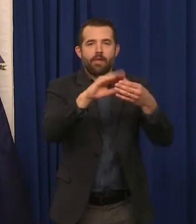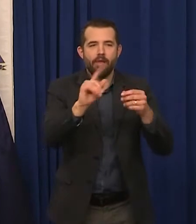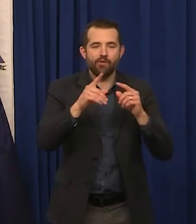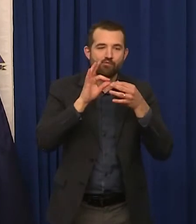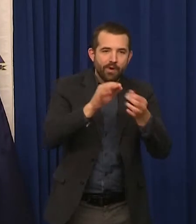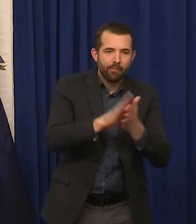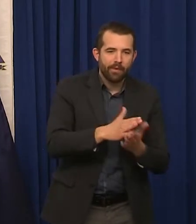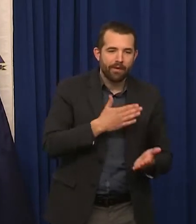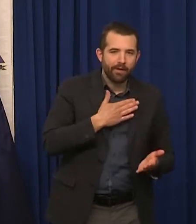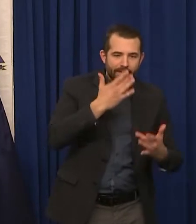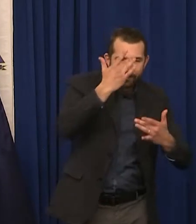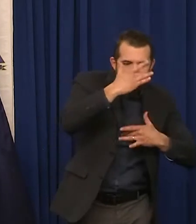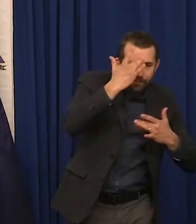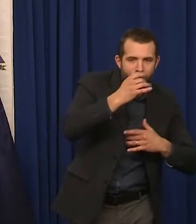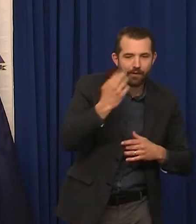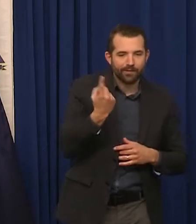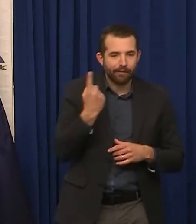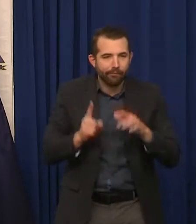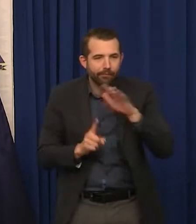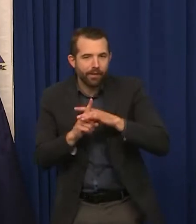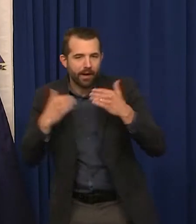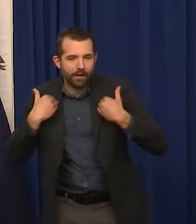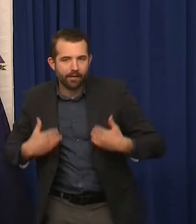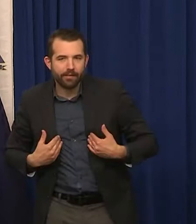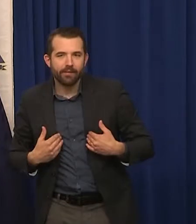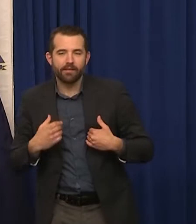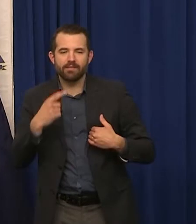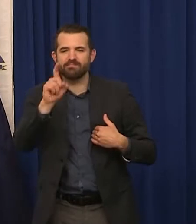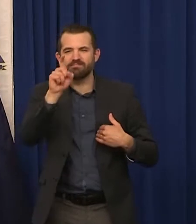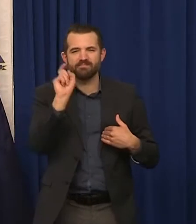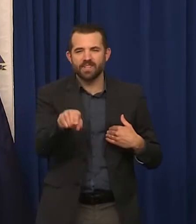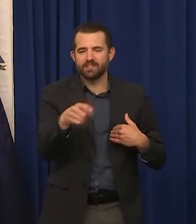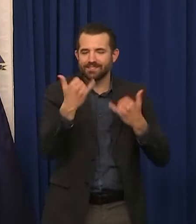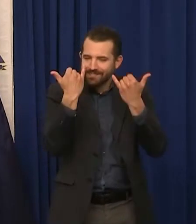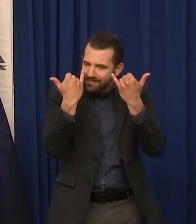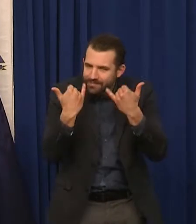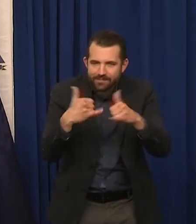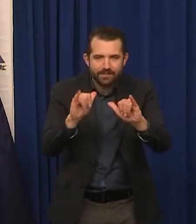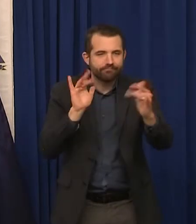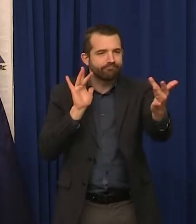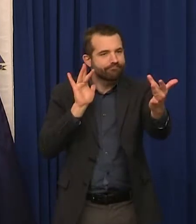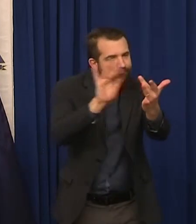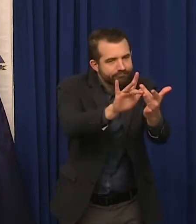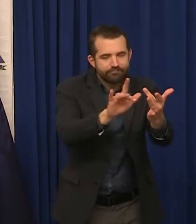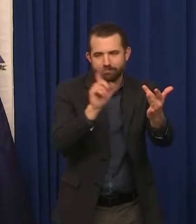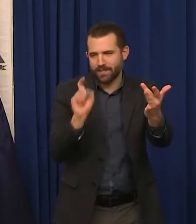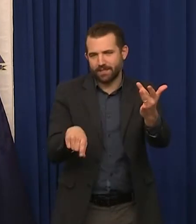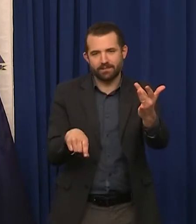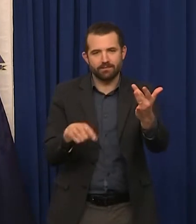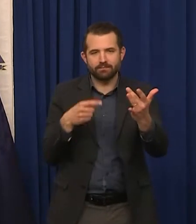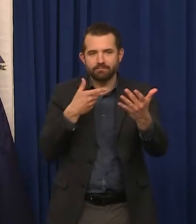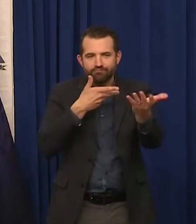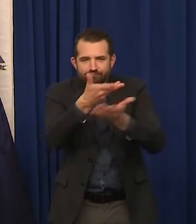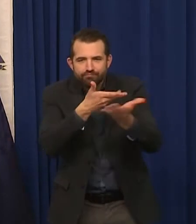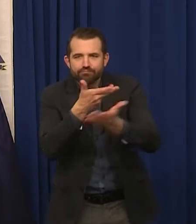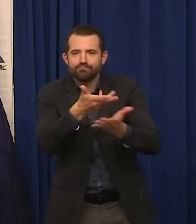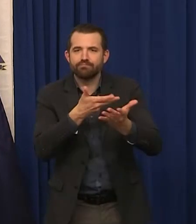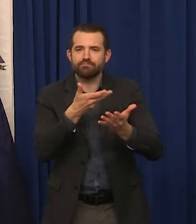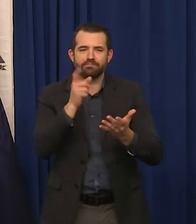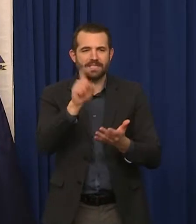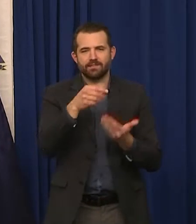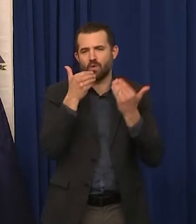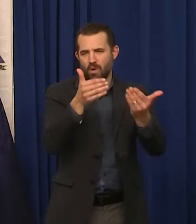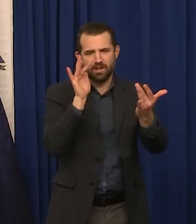our concerns about COVID-19 become the reason we don't talk about what's ailing